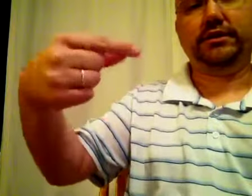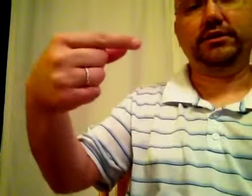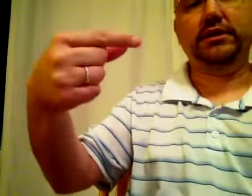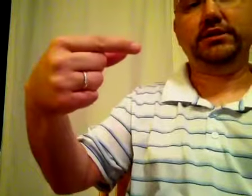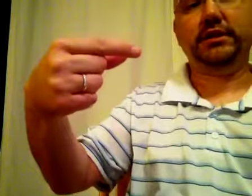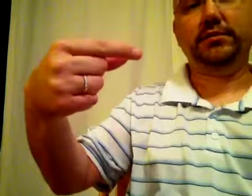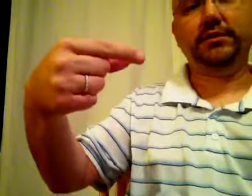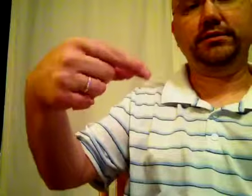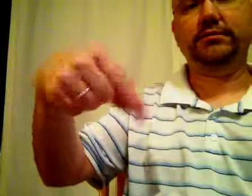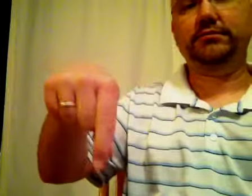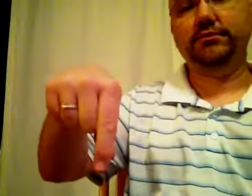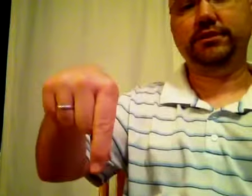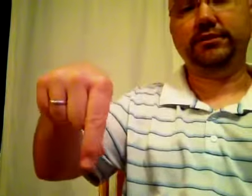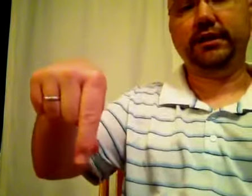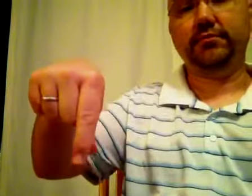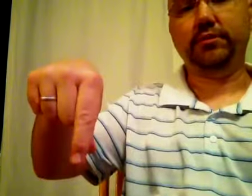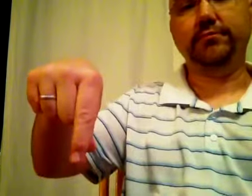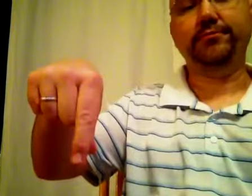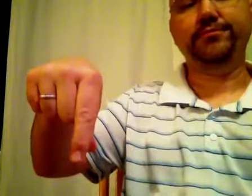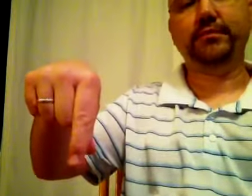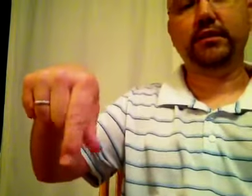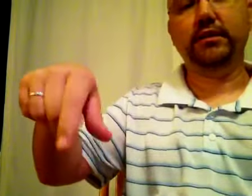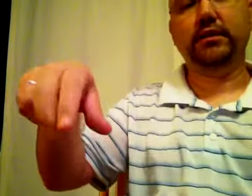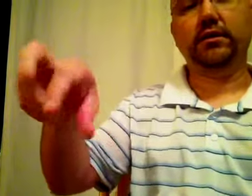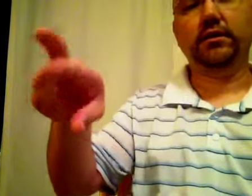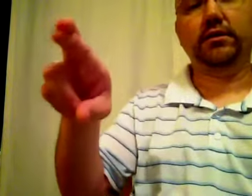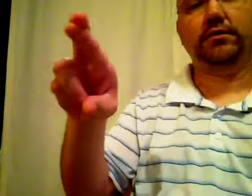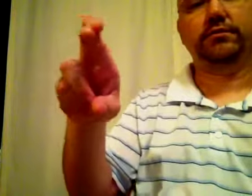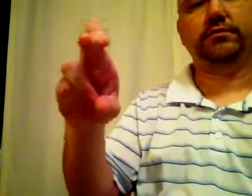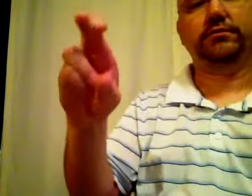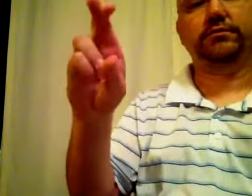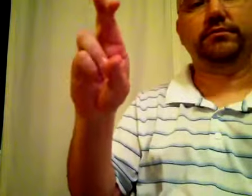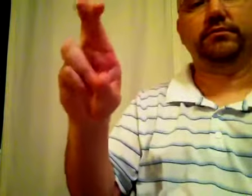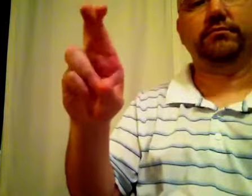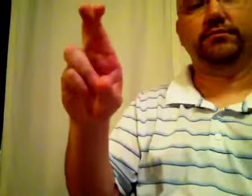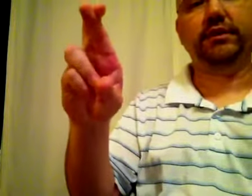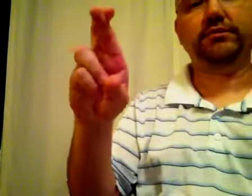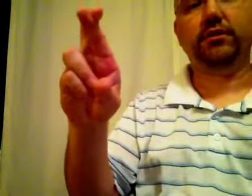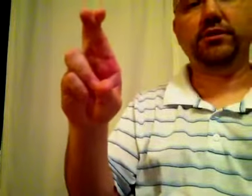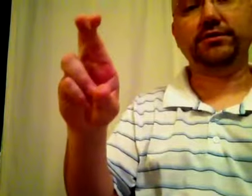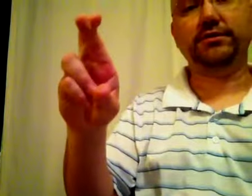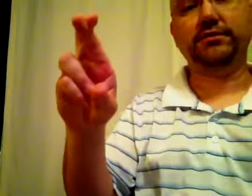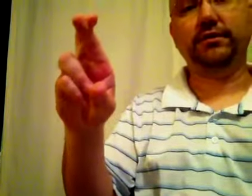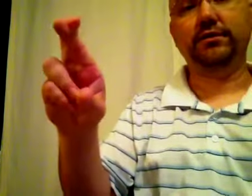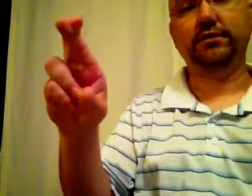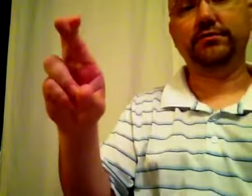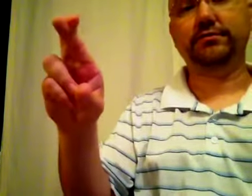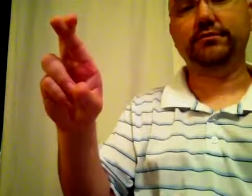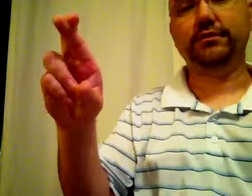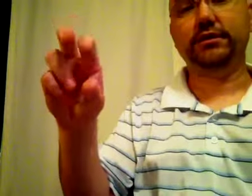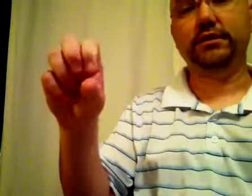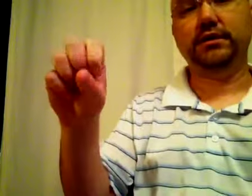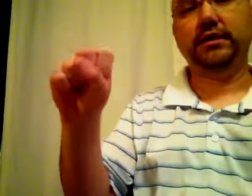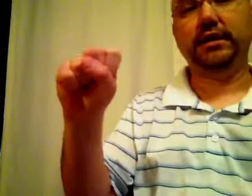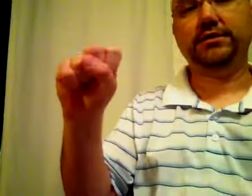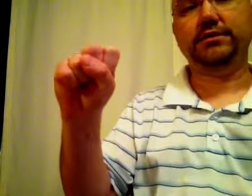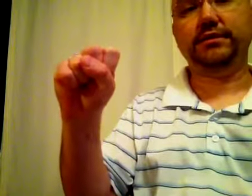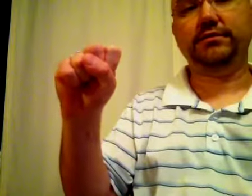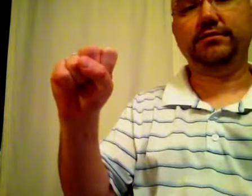G shape, turned downward. R, fingers crossed, R. S is a